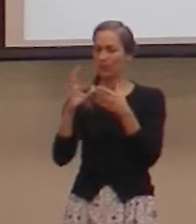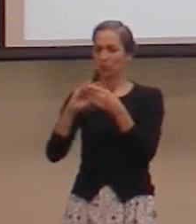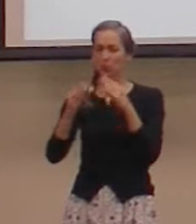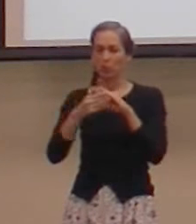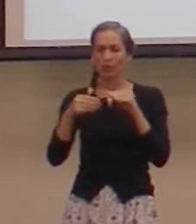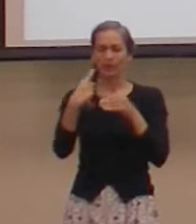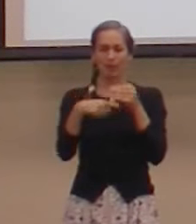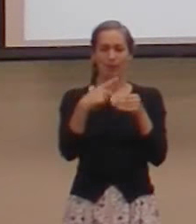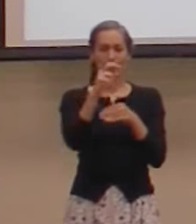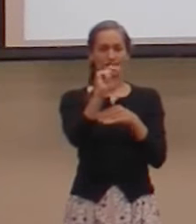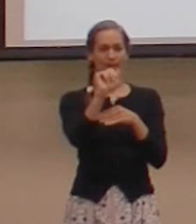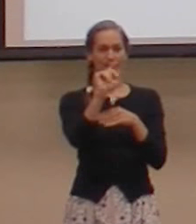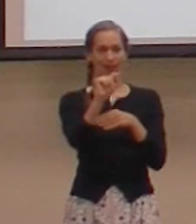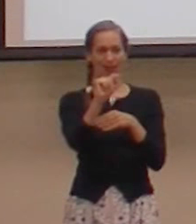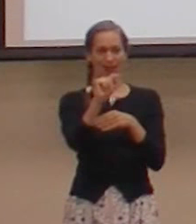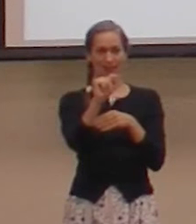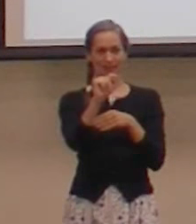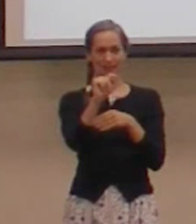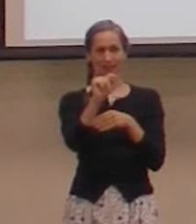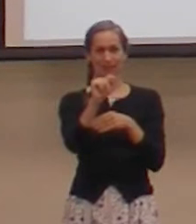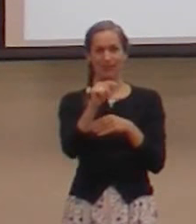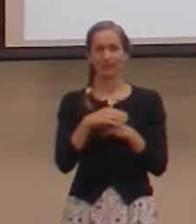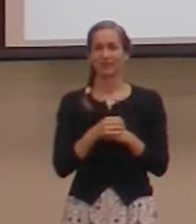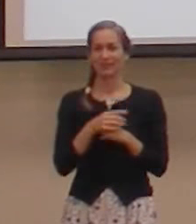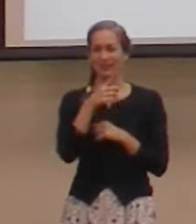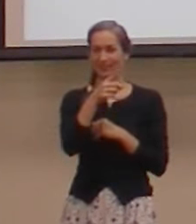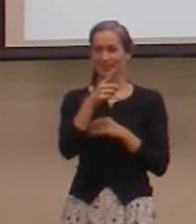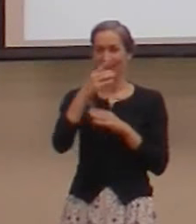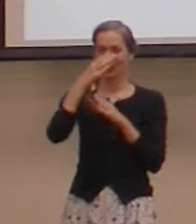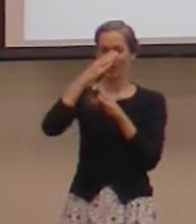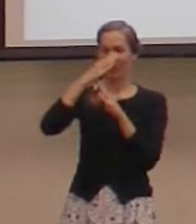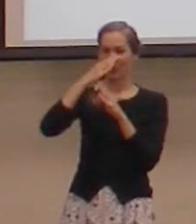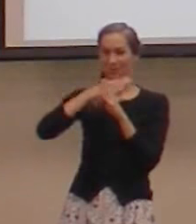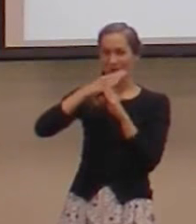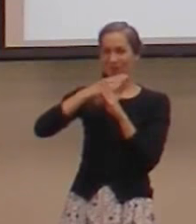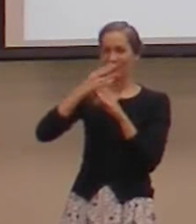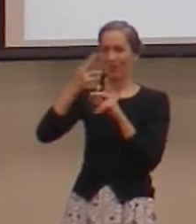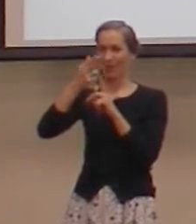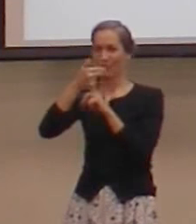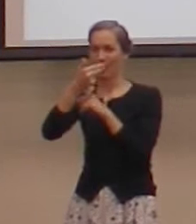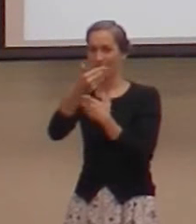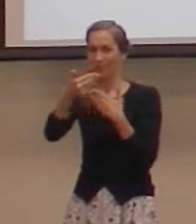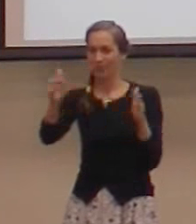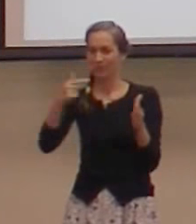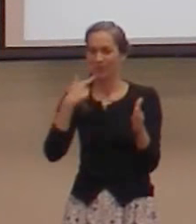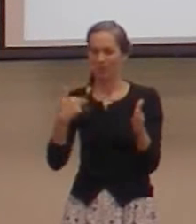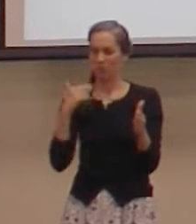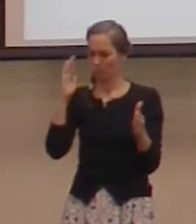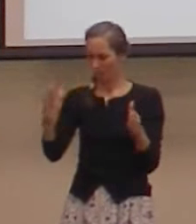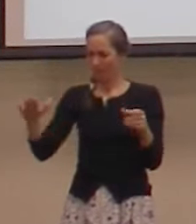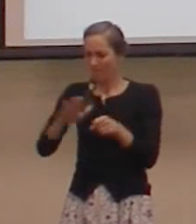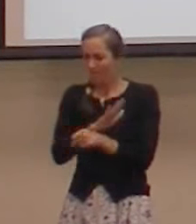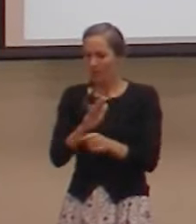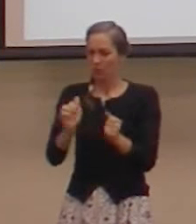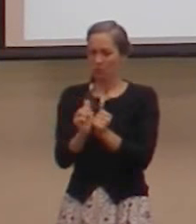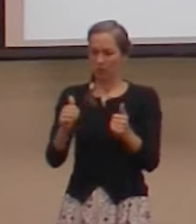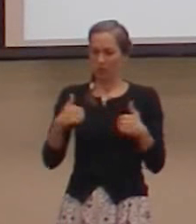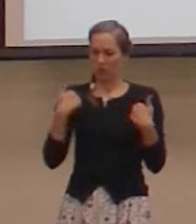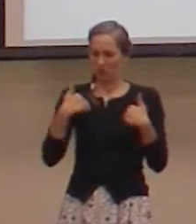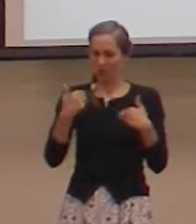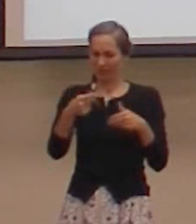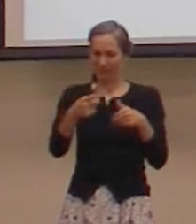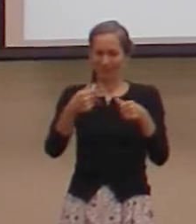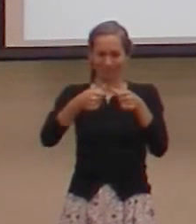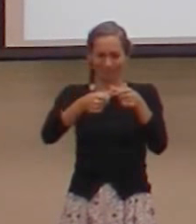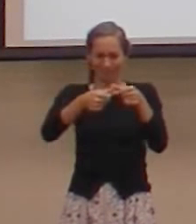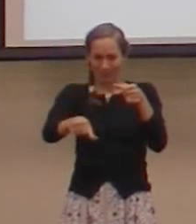Nat, who rents an entire hotel room saying we're going to fill it up with youth and puts down the payment for